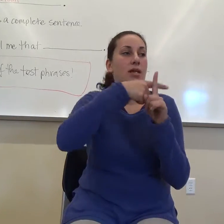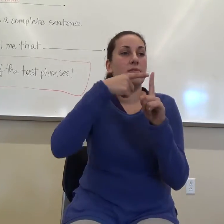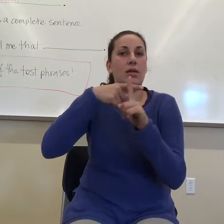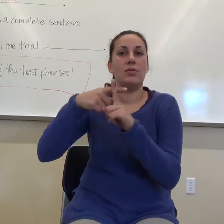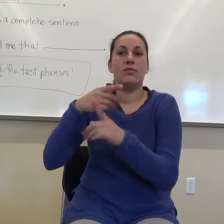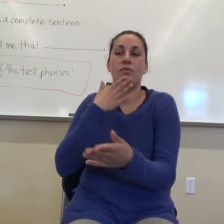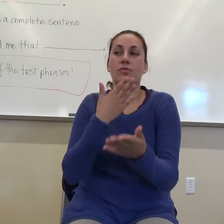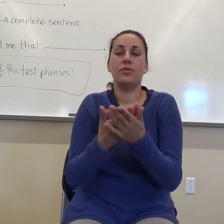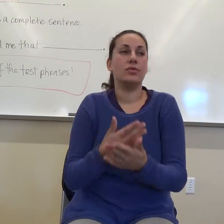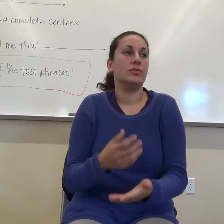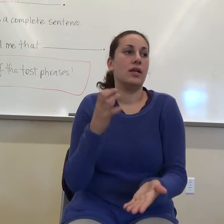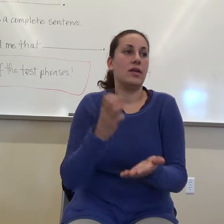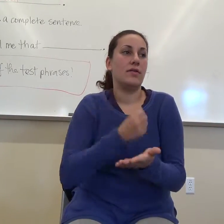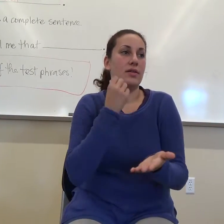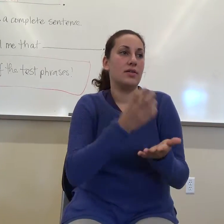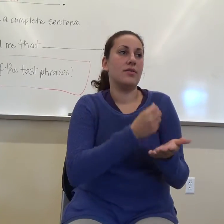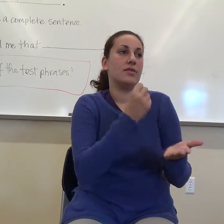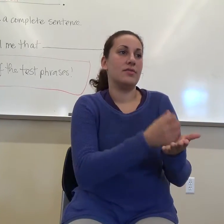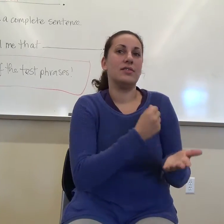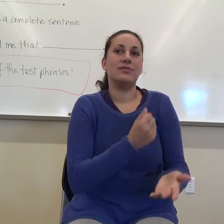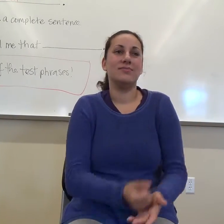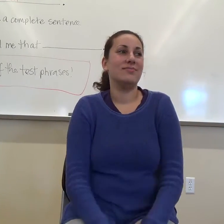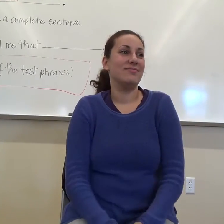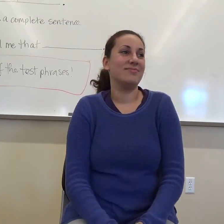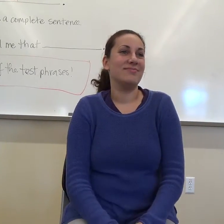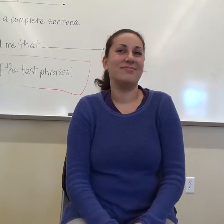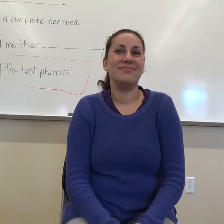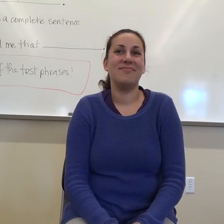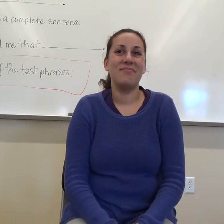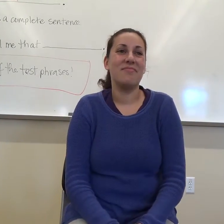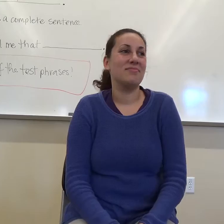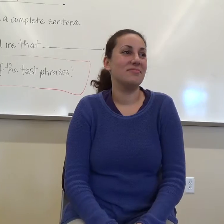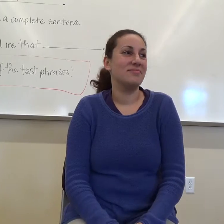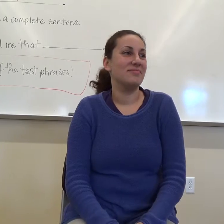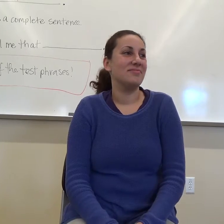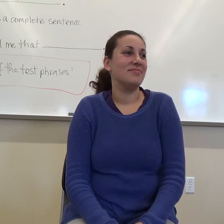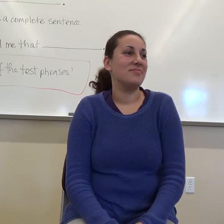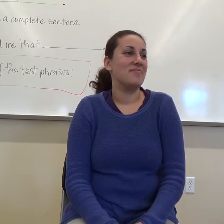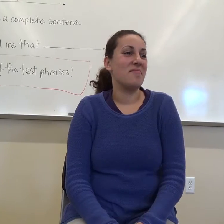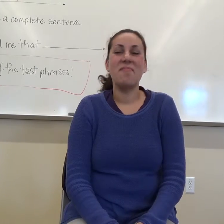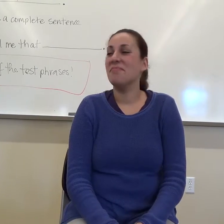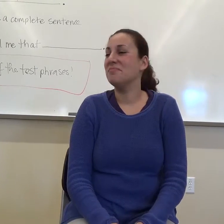it's advantages. Okay? Is there a reversal transition here?